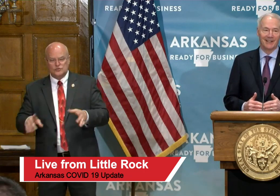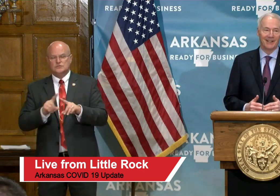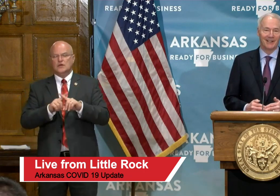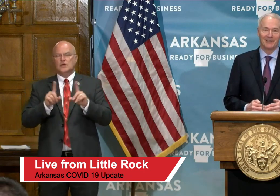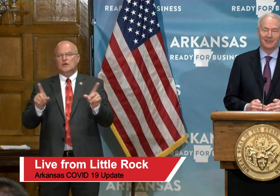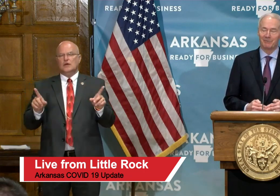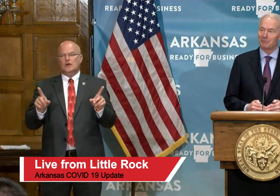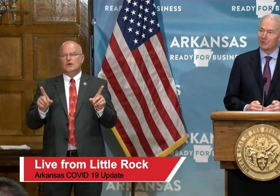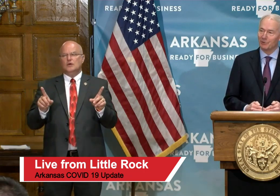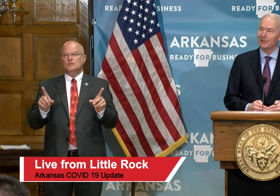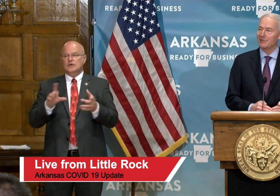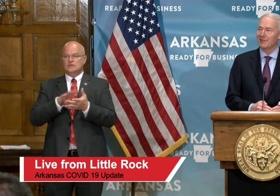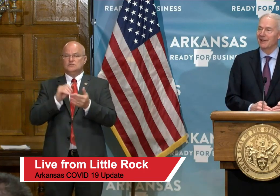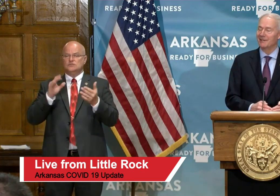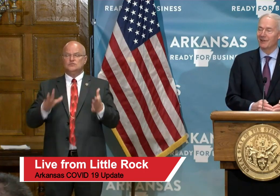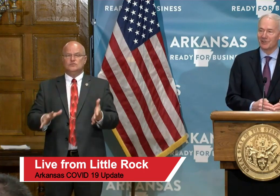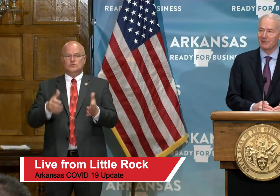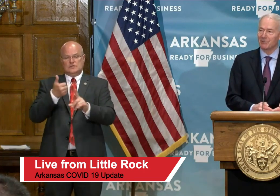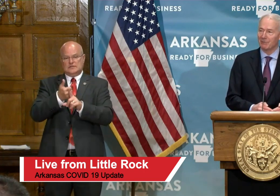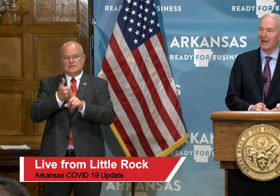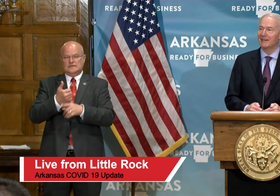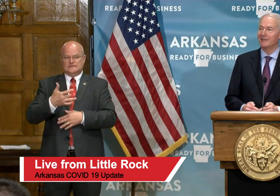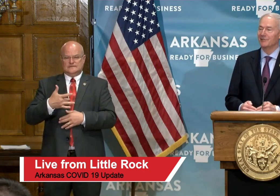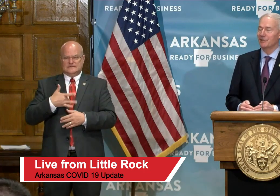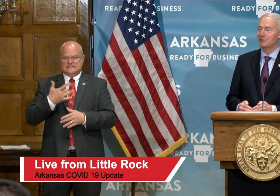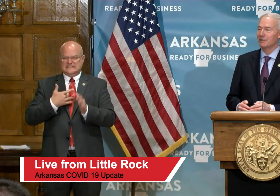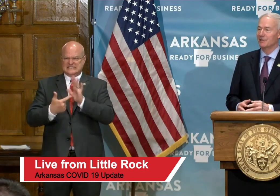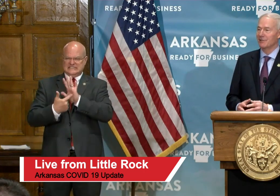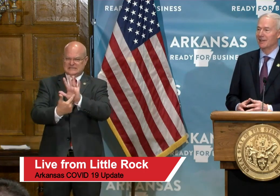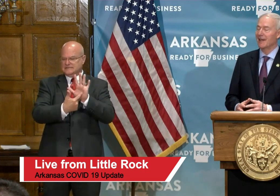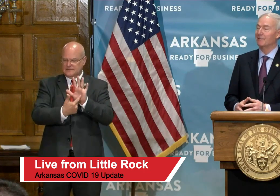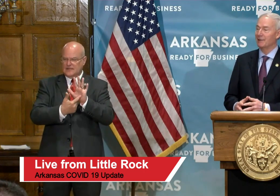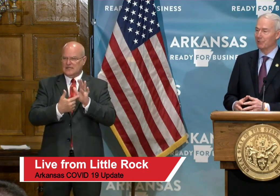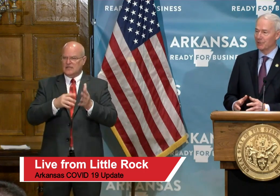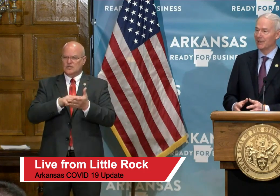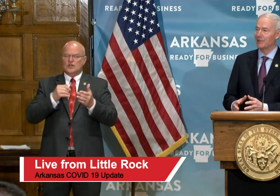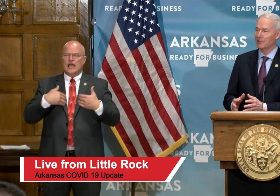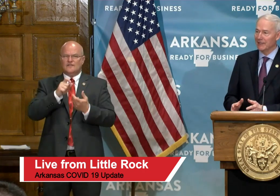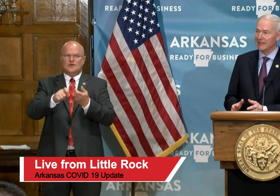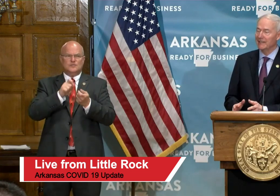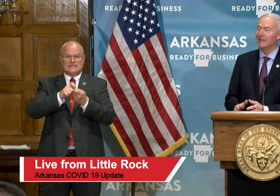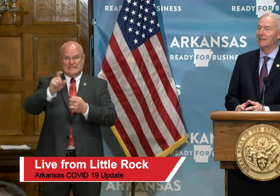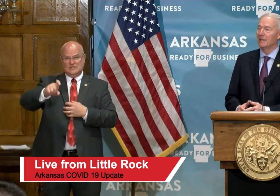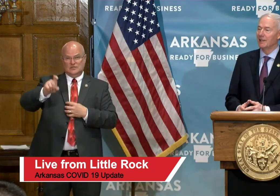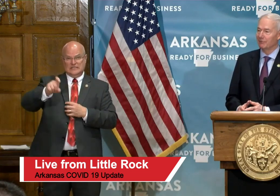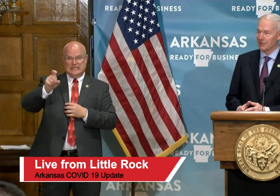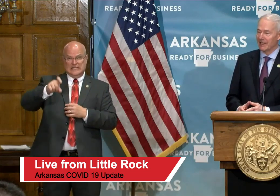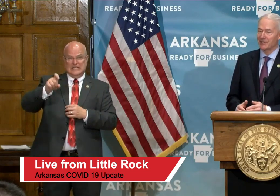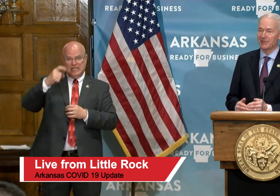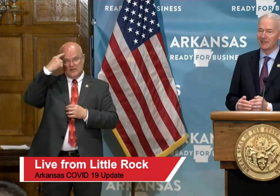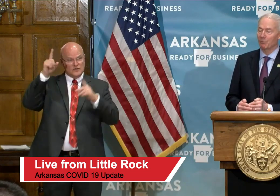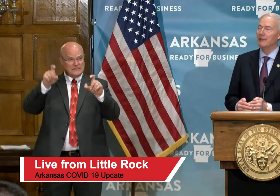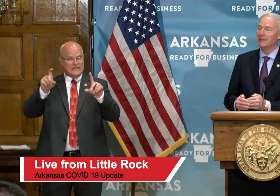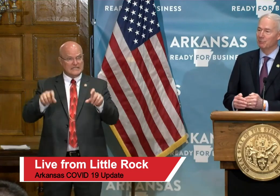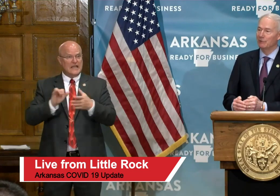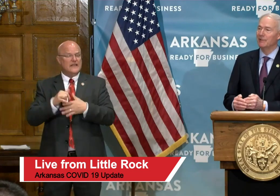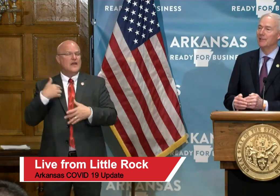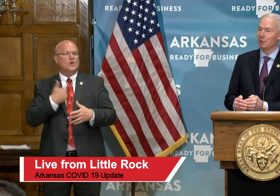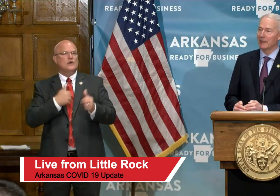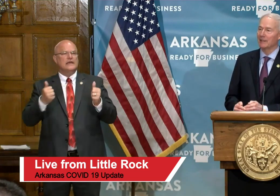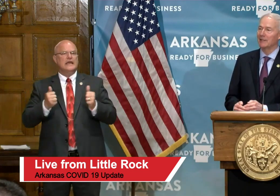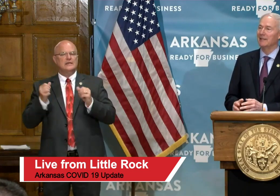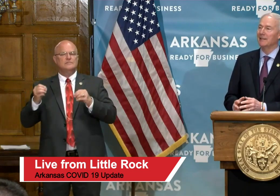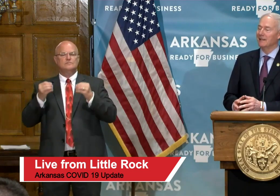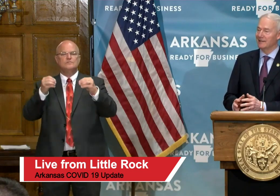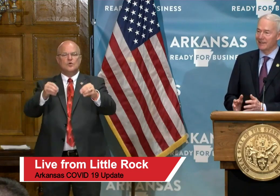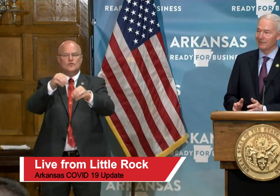but students that are symptomatic, students that have a particular need for testing, that we can move in